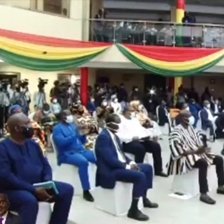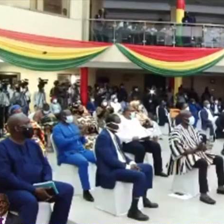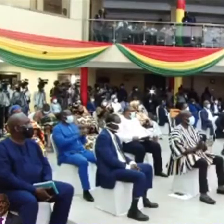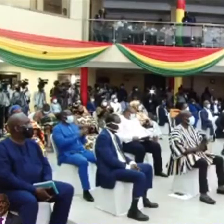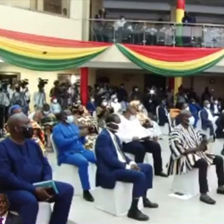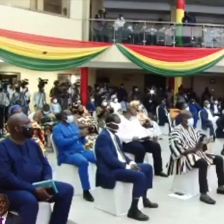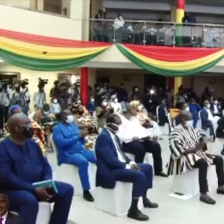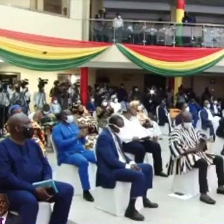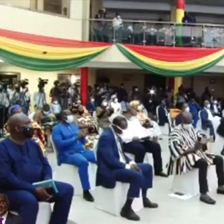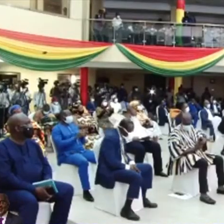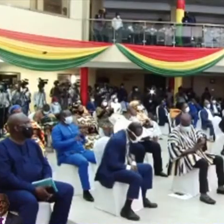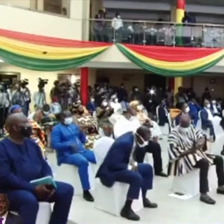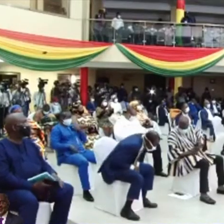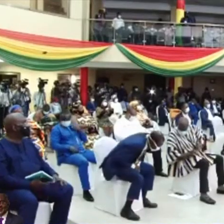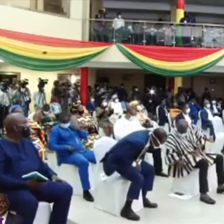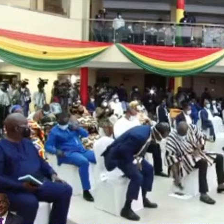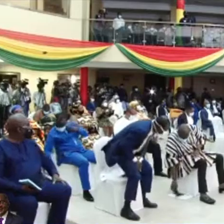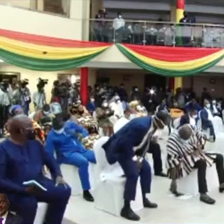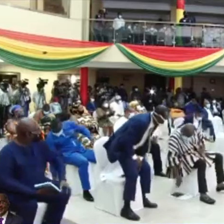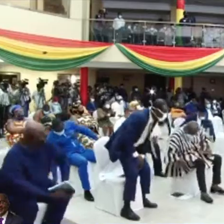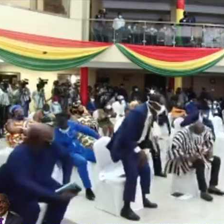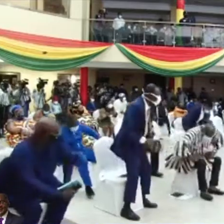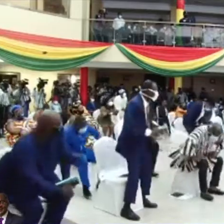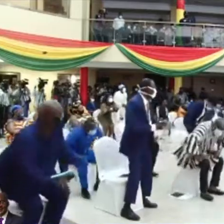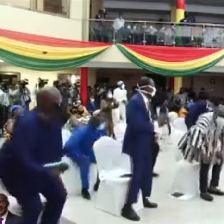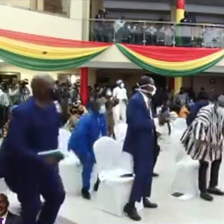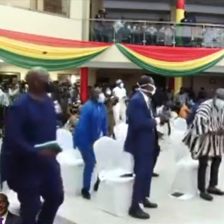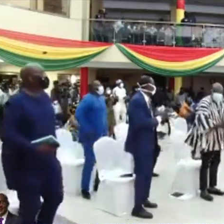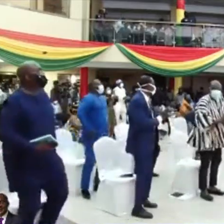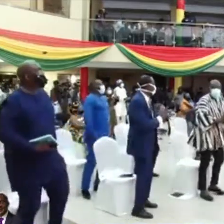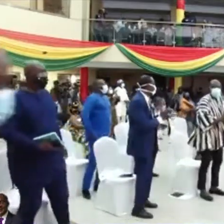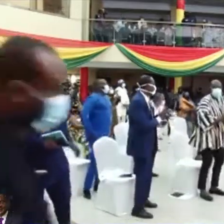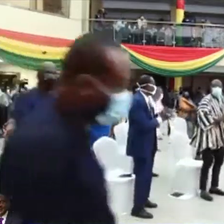May God bless you, and may God bless our homeland Ghana.